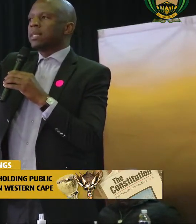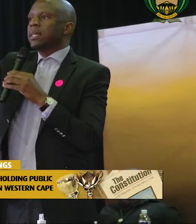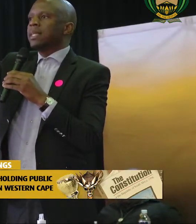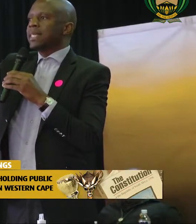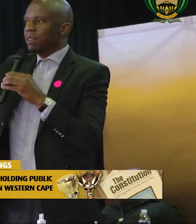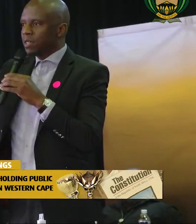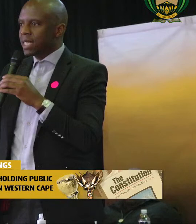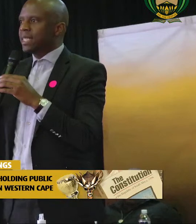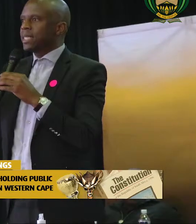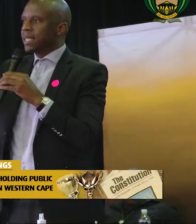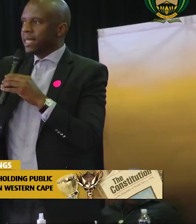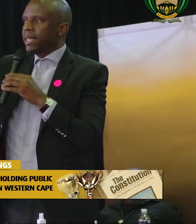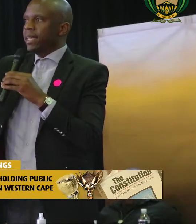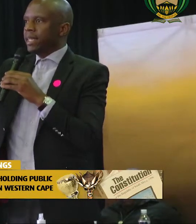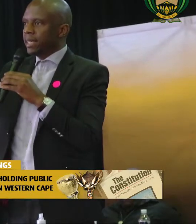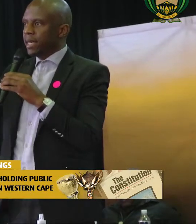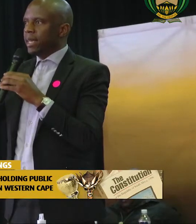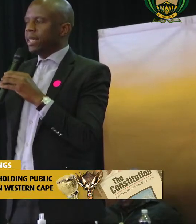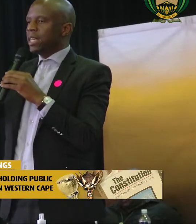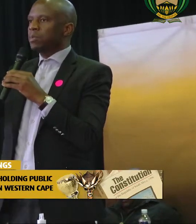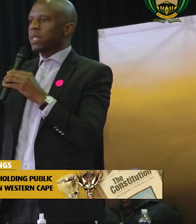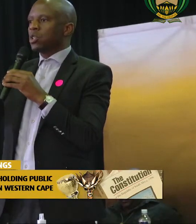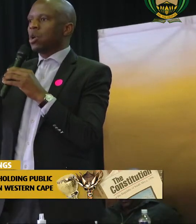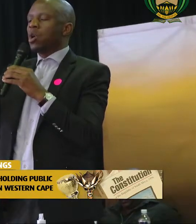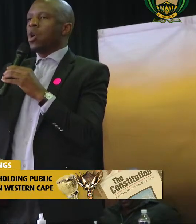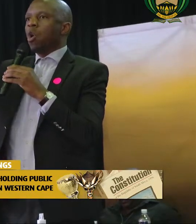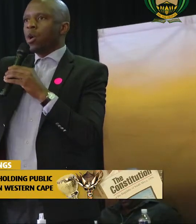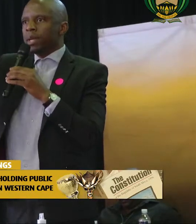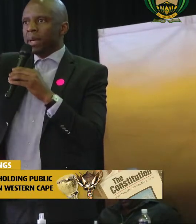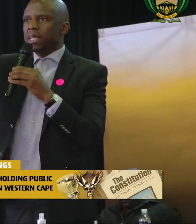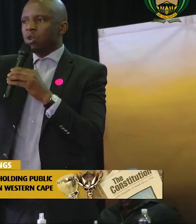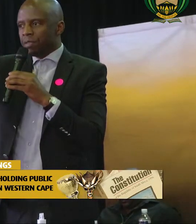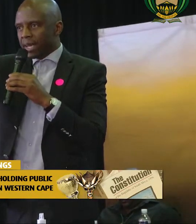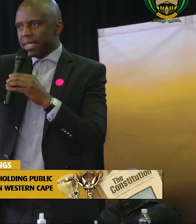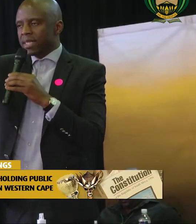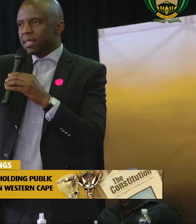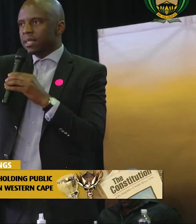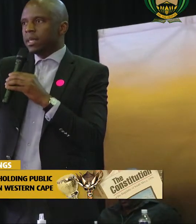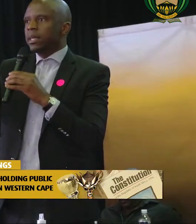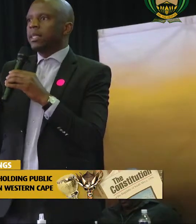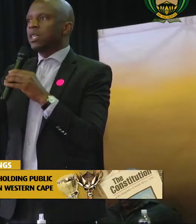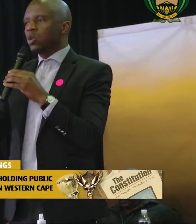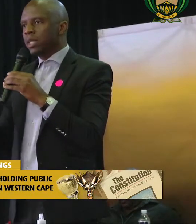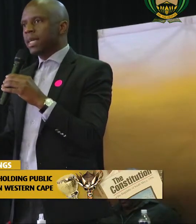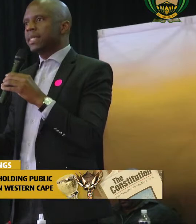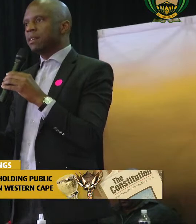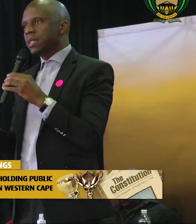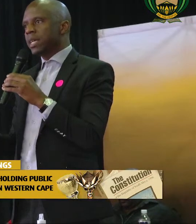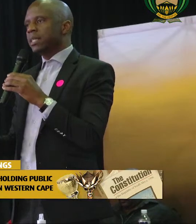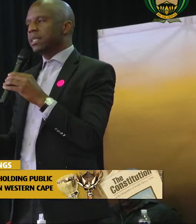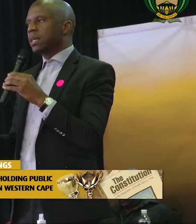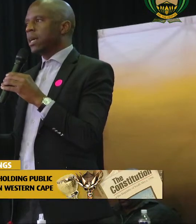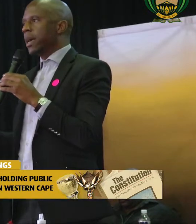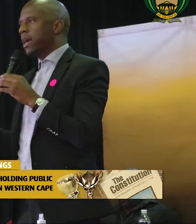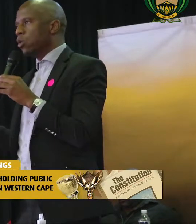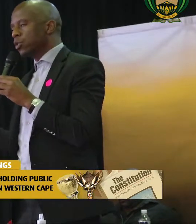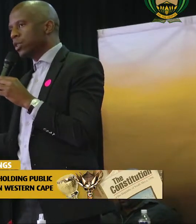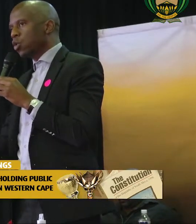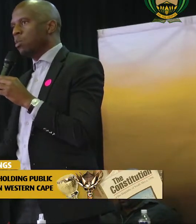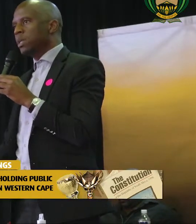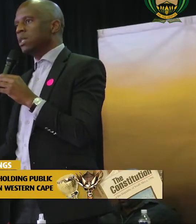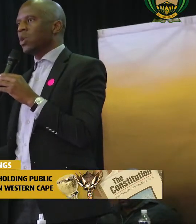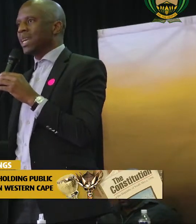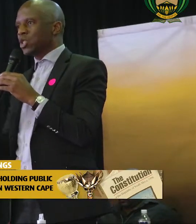that there's sufficient engagement on the matter you've raised, that you needed sufficient, and also